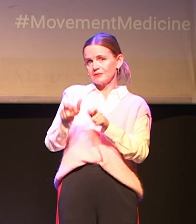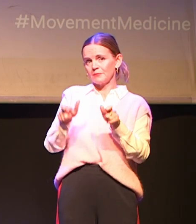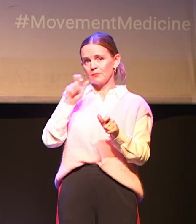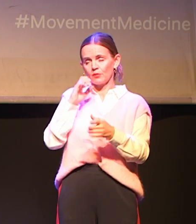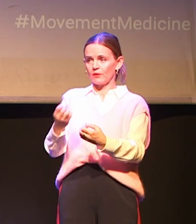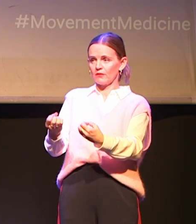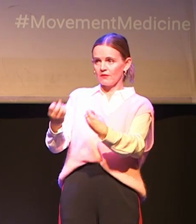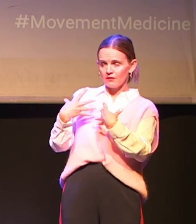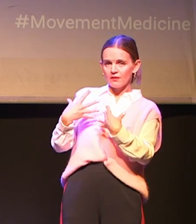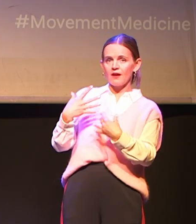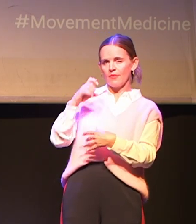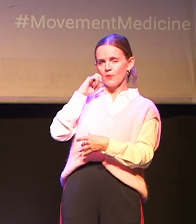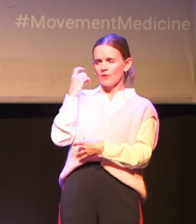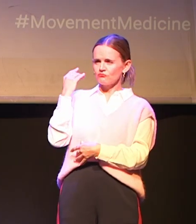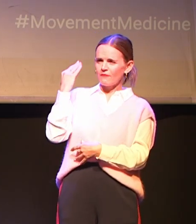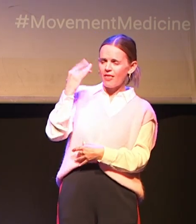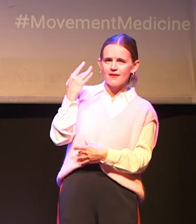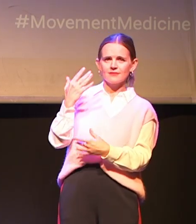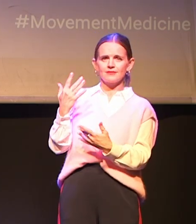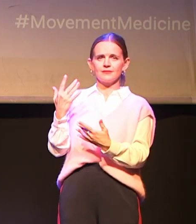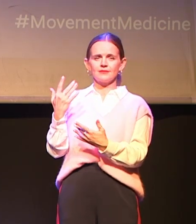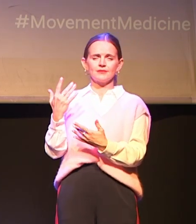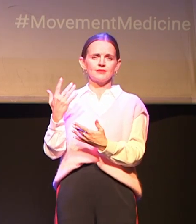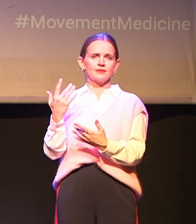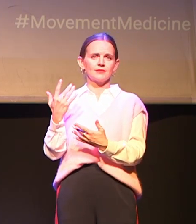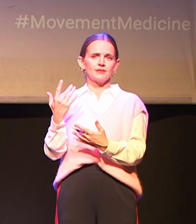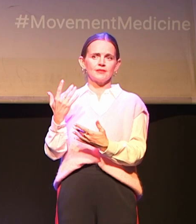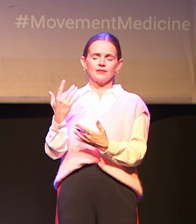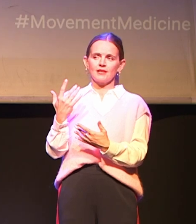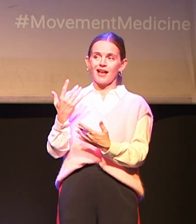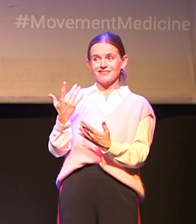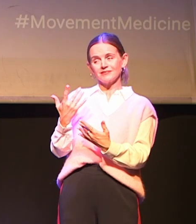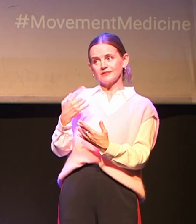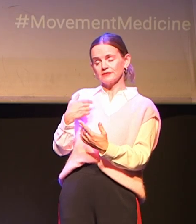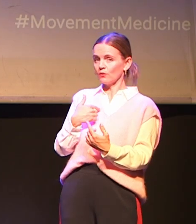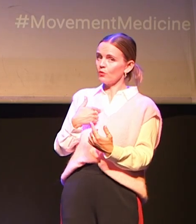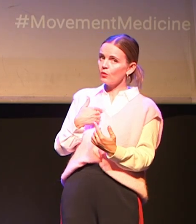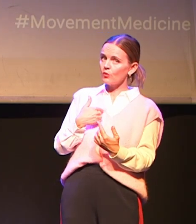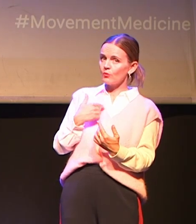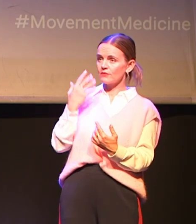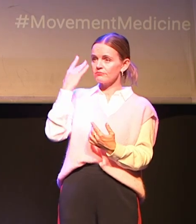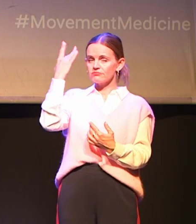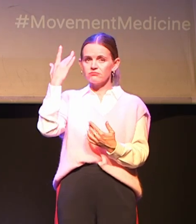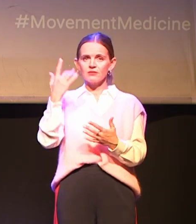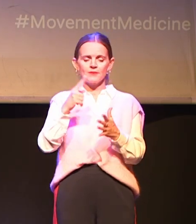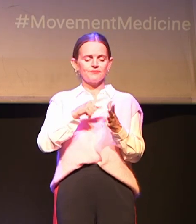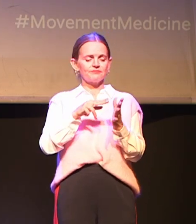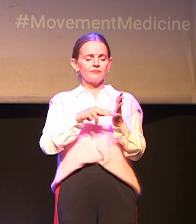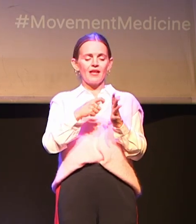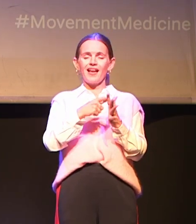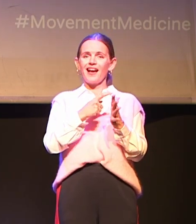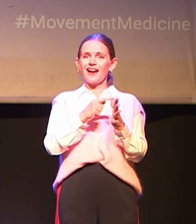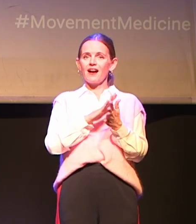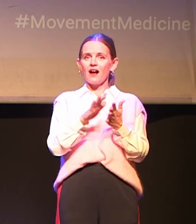and we reflect on this at Healing Justice and invoking two beloveds, Enkem and Defo, who's trained with us and trained